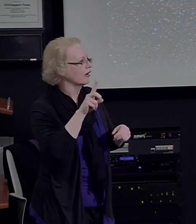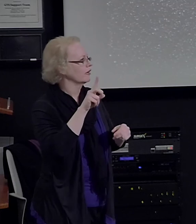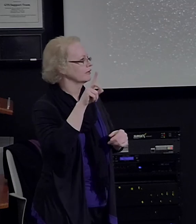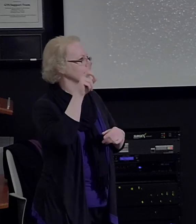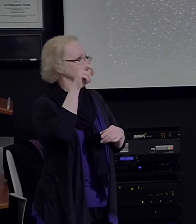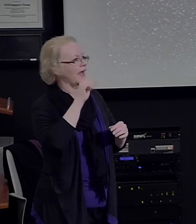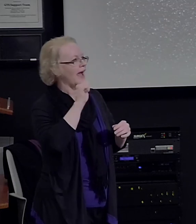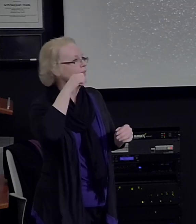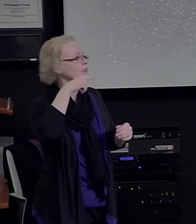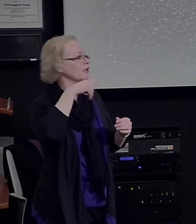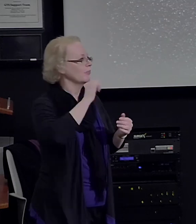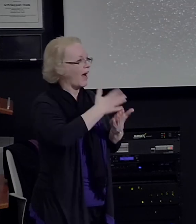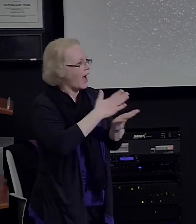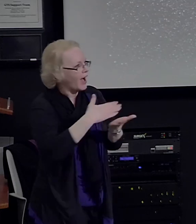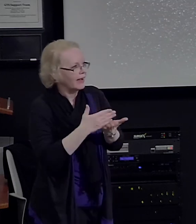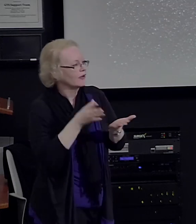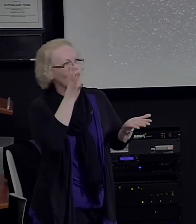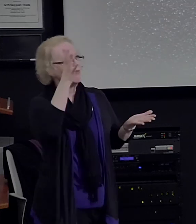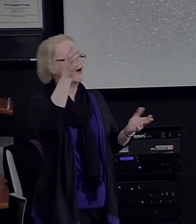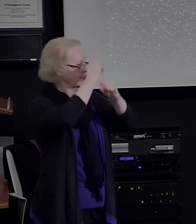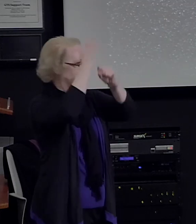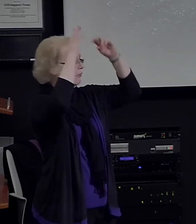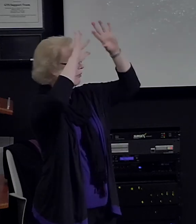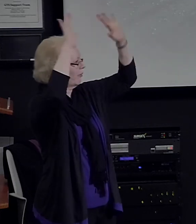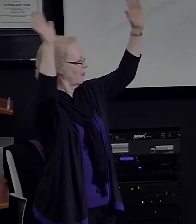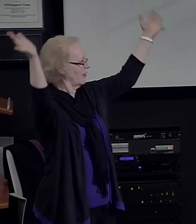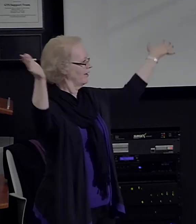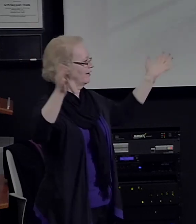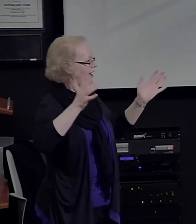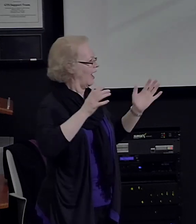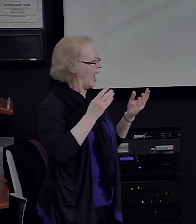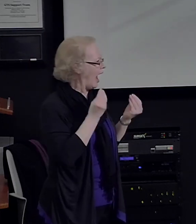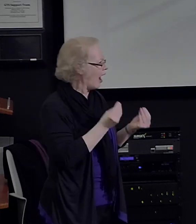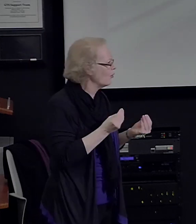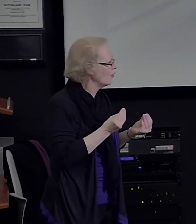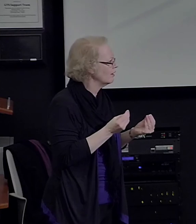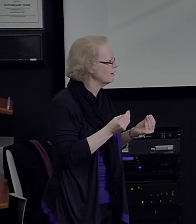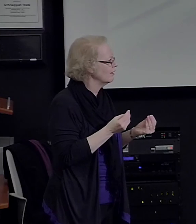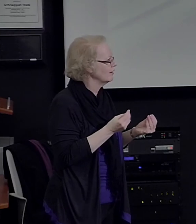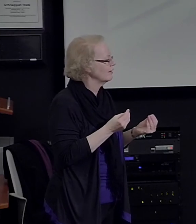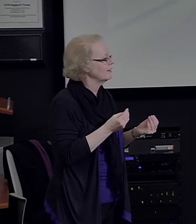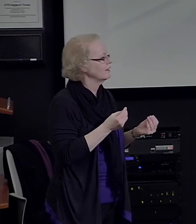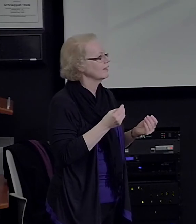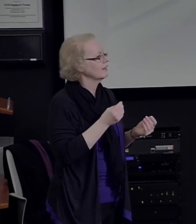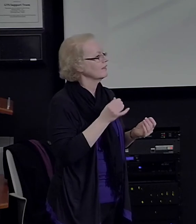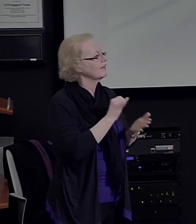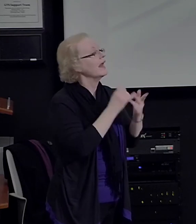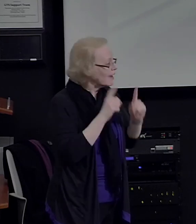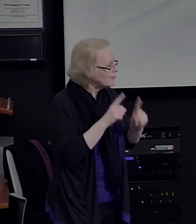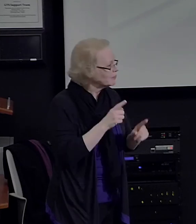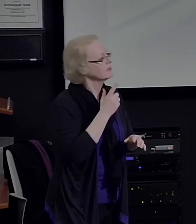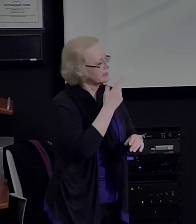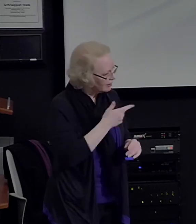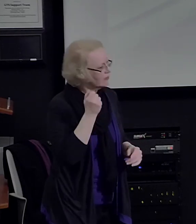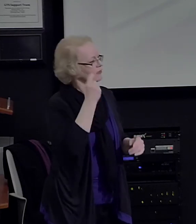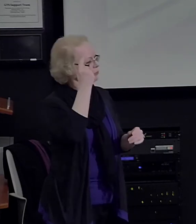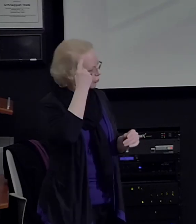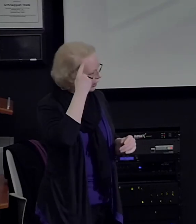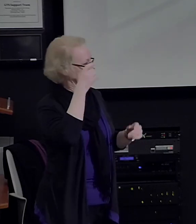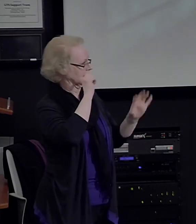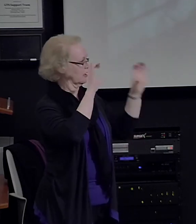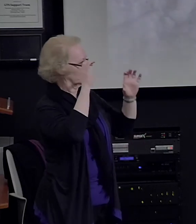apple pies grandma whatever how does that happen that happens because the brain is able to